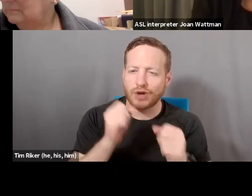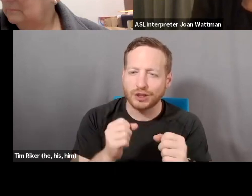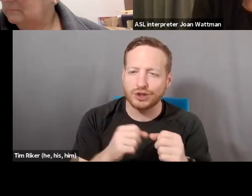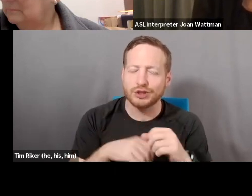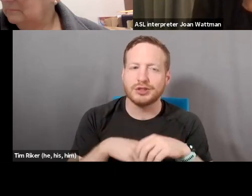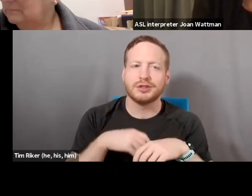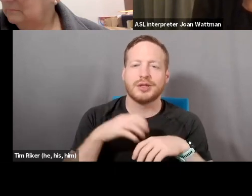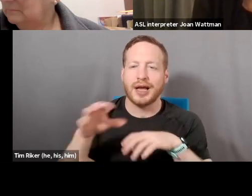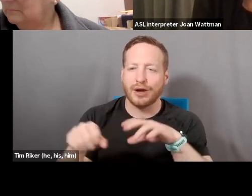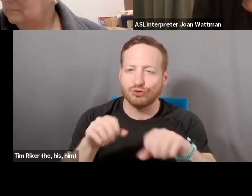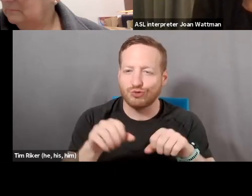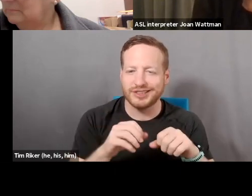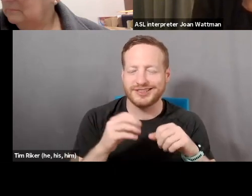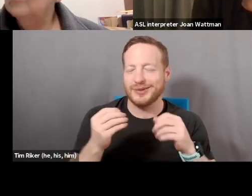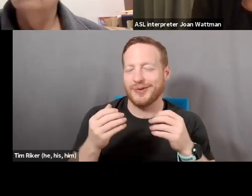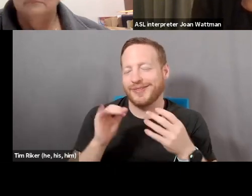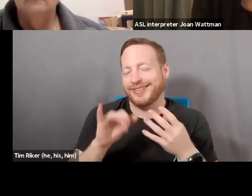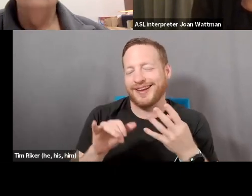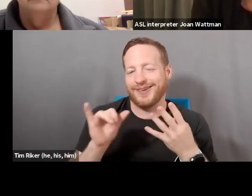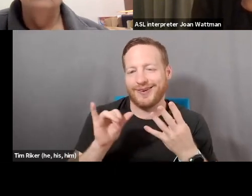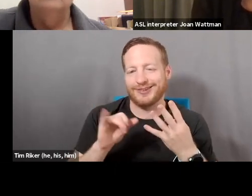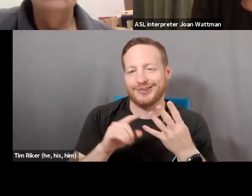public communication and outreach.